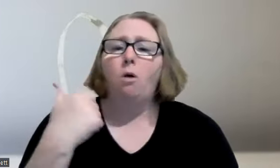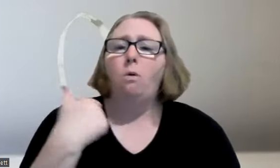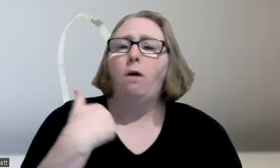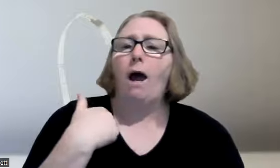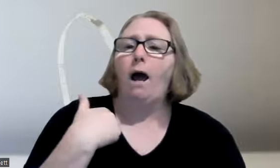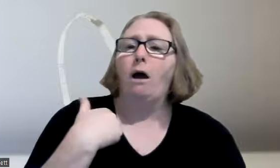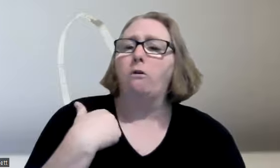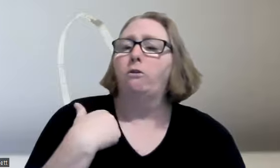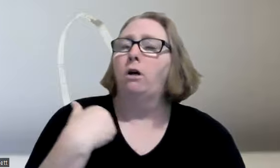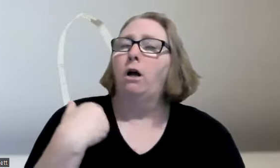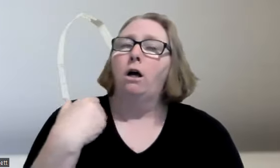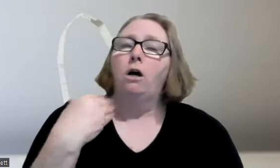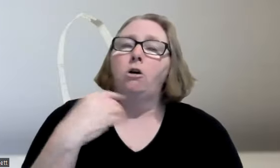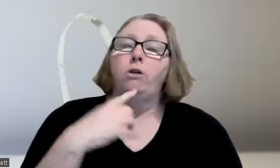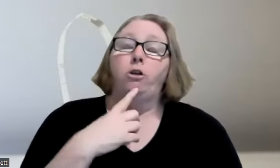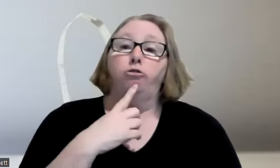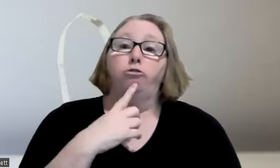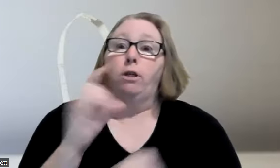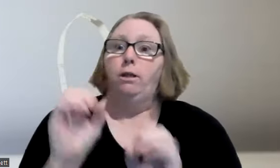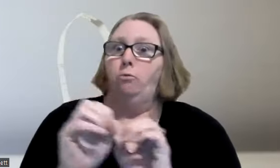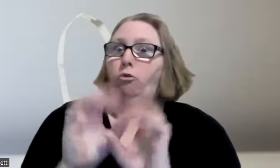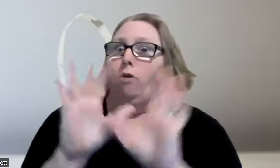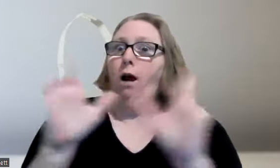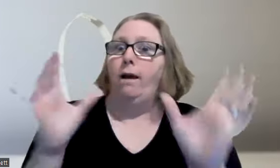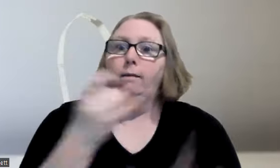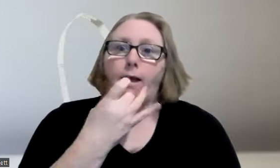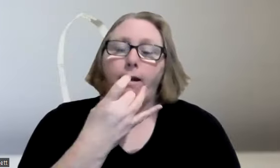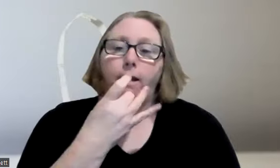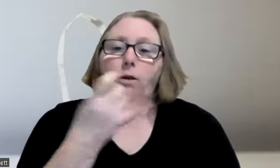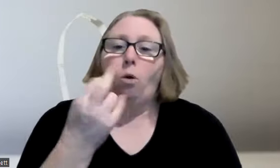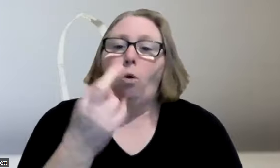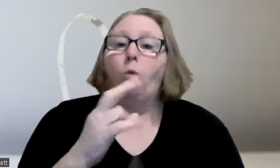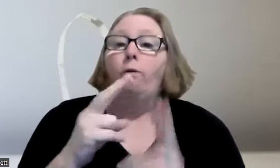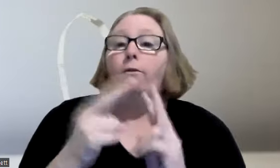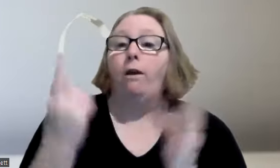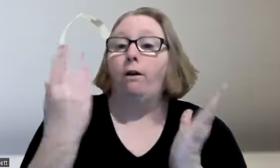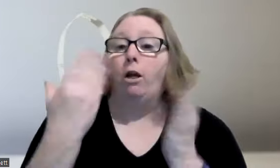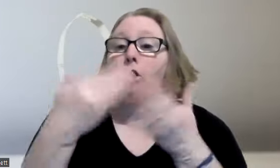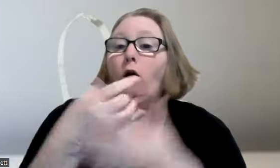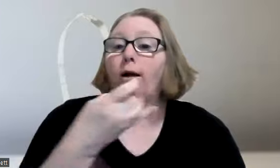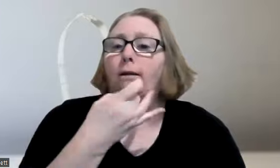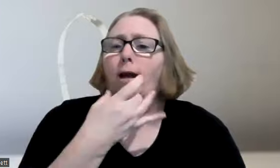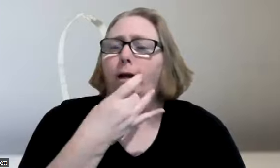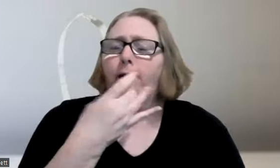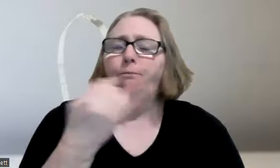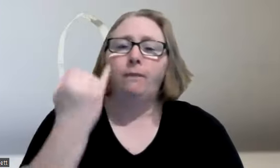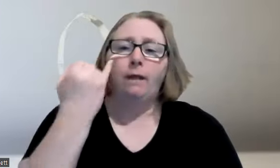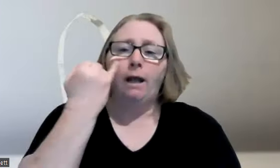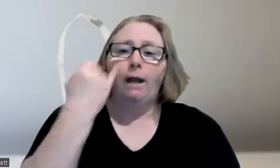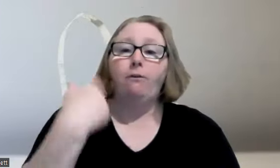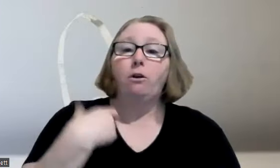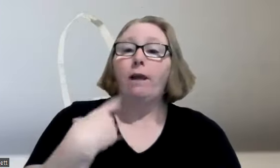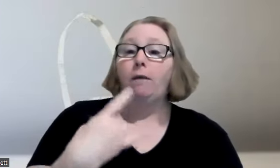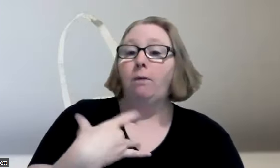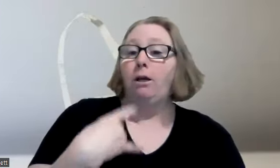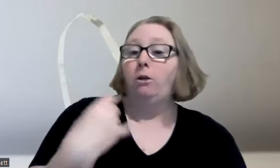will have either really bright lighting or very dark lighting. If you're like me and